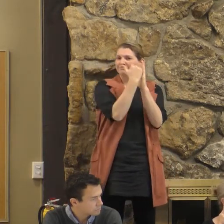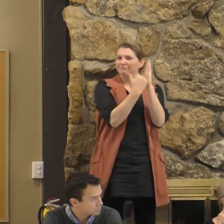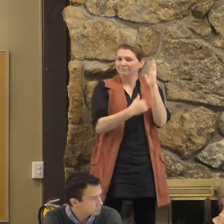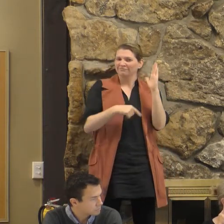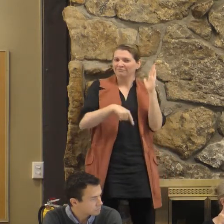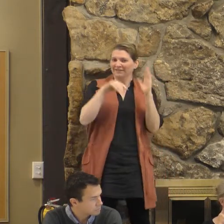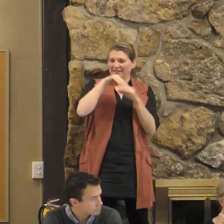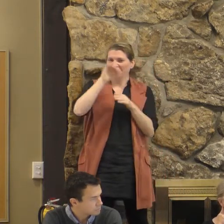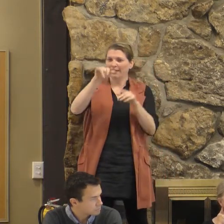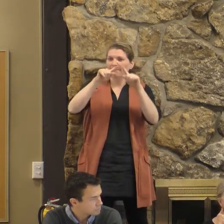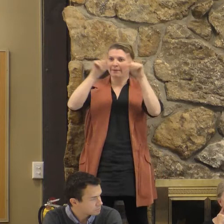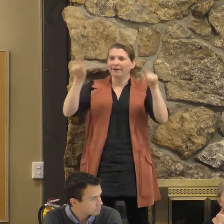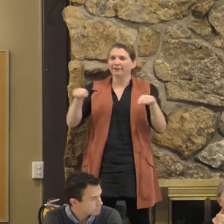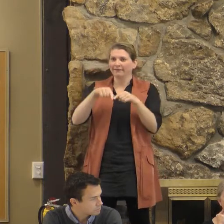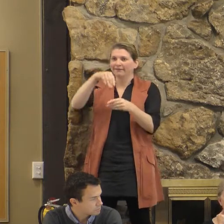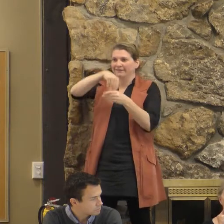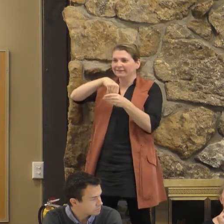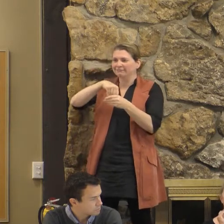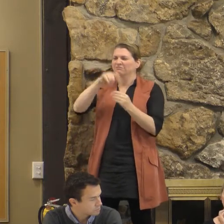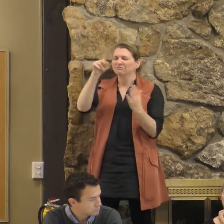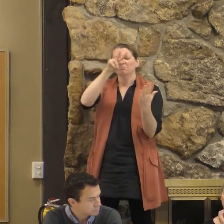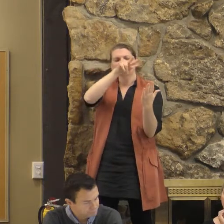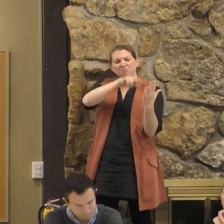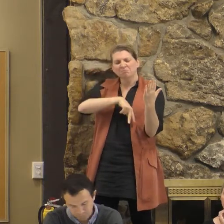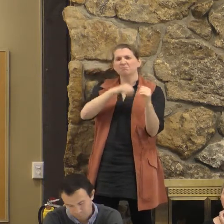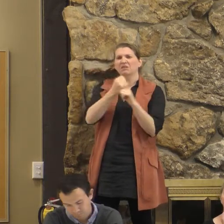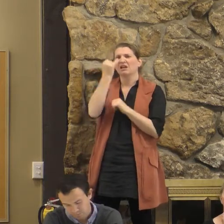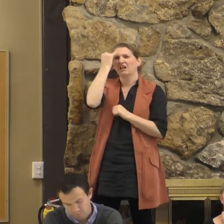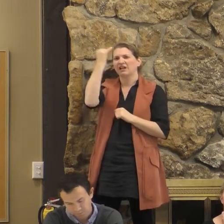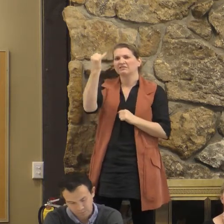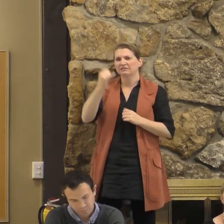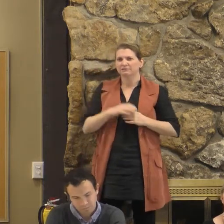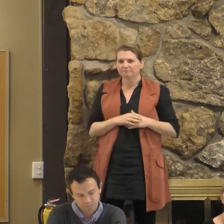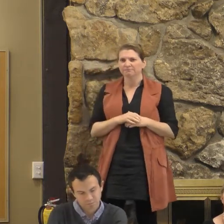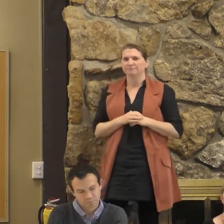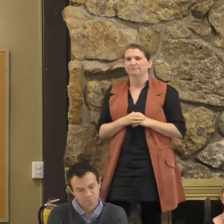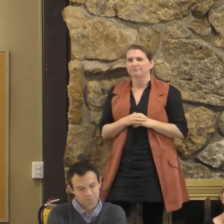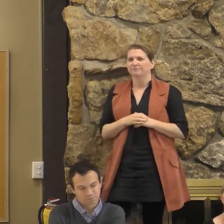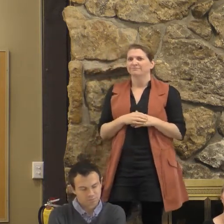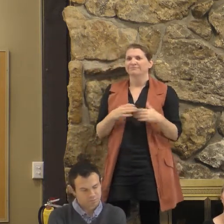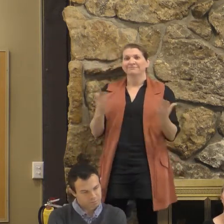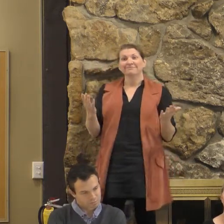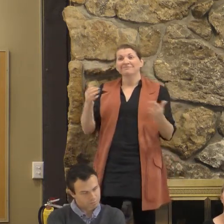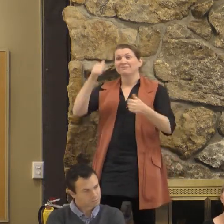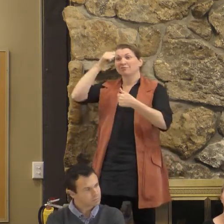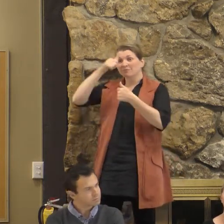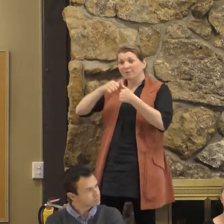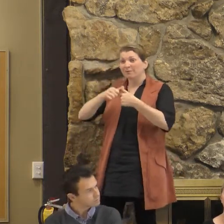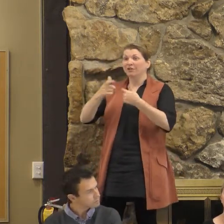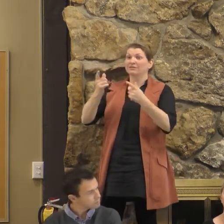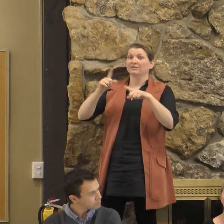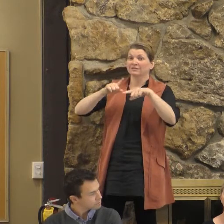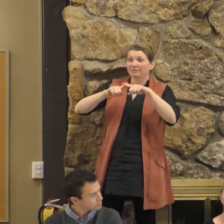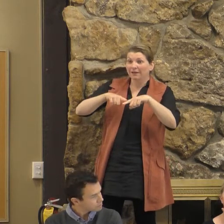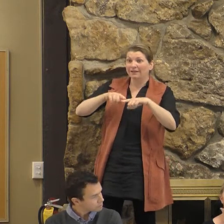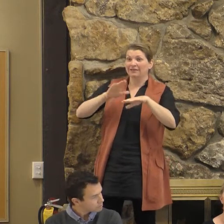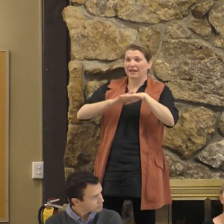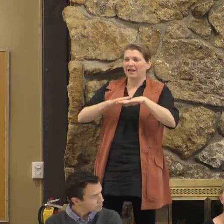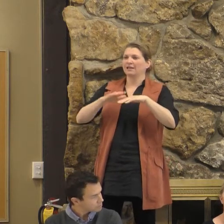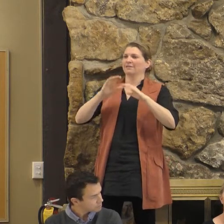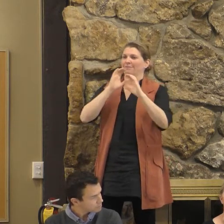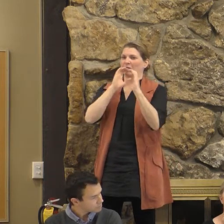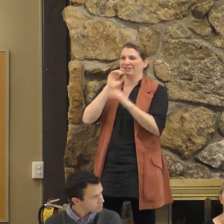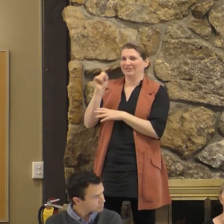things like the nature, length, and complexity of the communication. You also need to keep an eye on